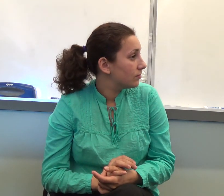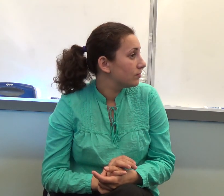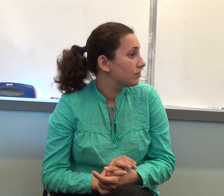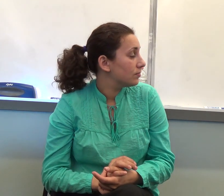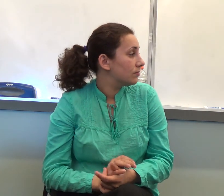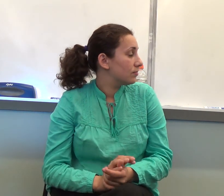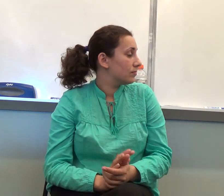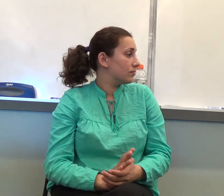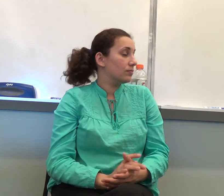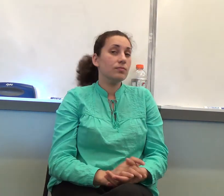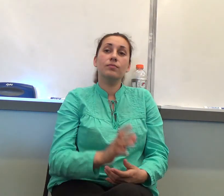All right.